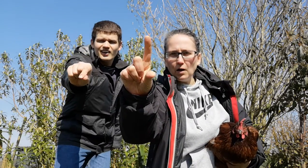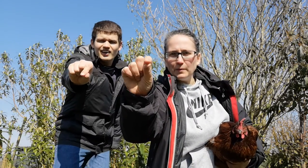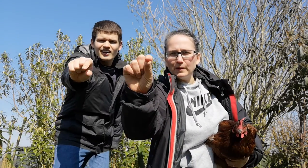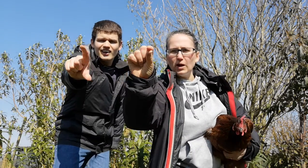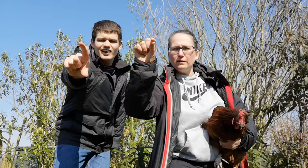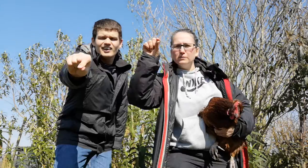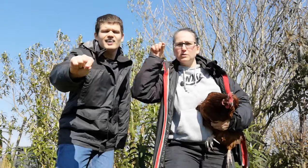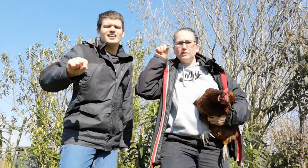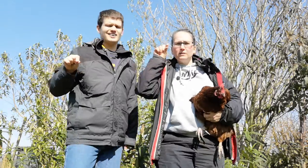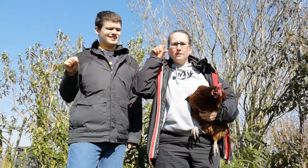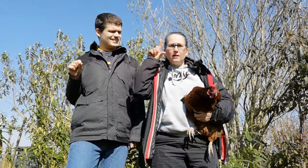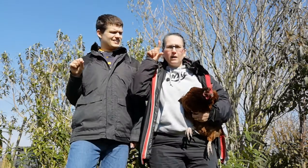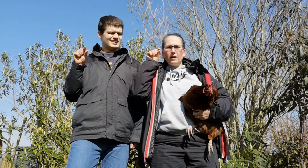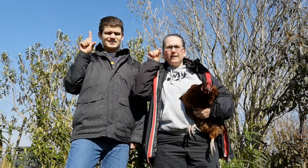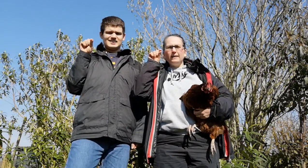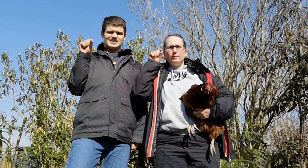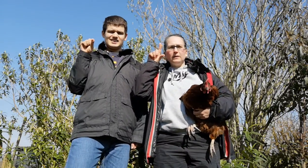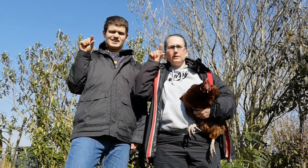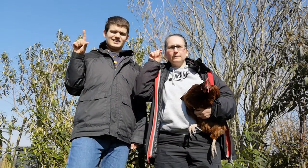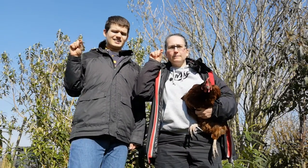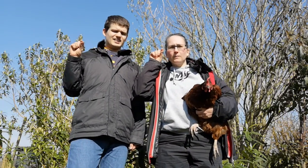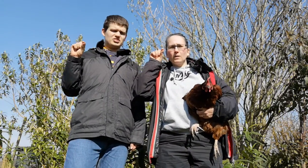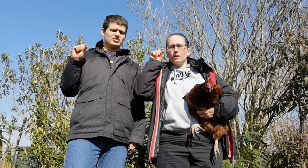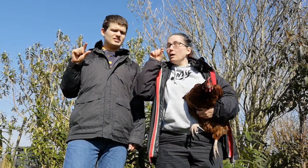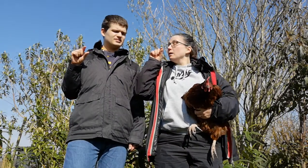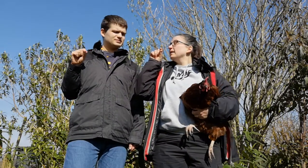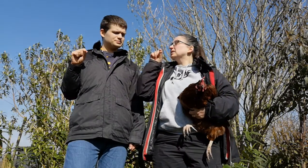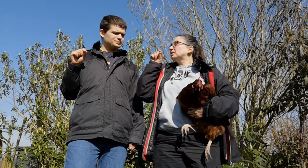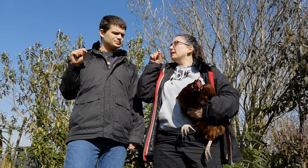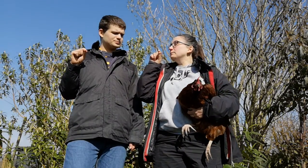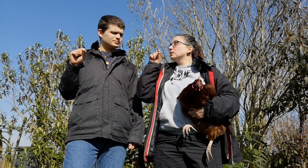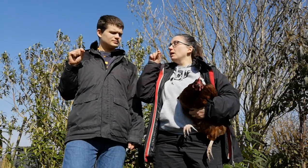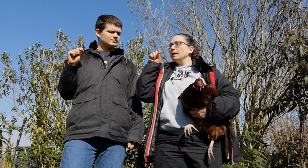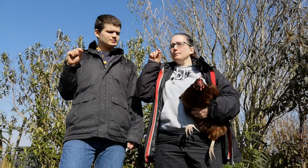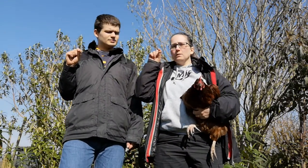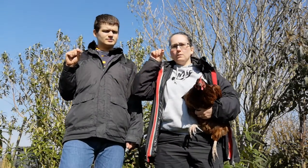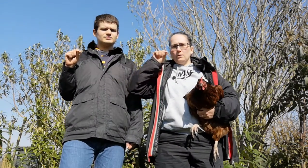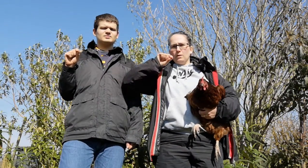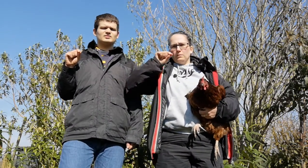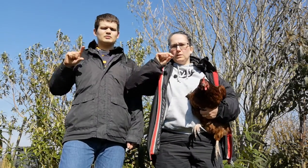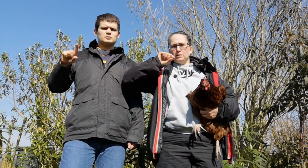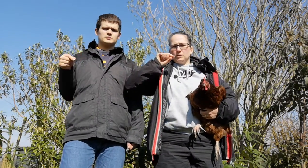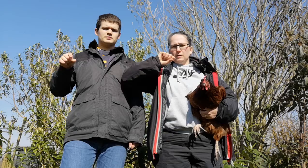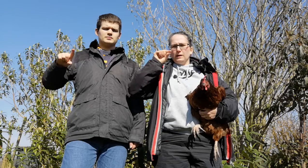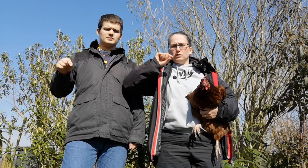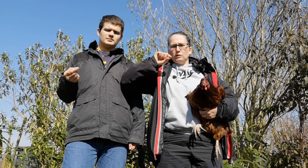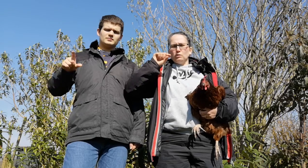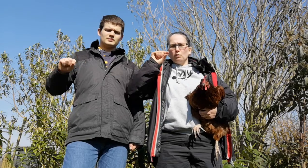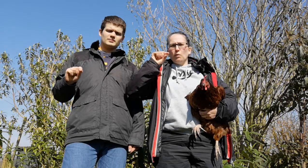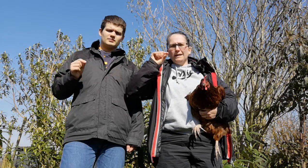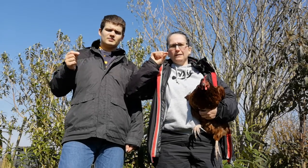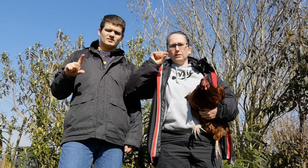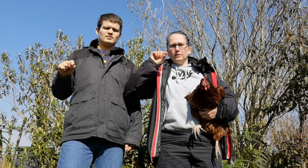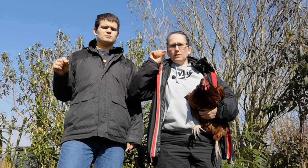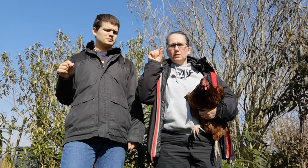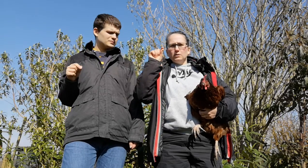open and closed like a little beak. Yes. Now at the same time, this is your wing, so